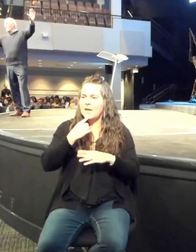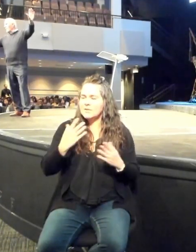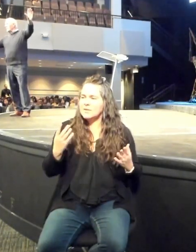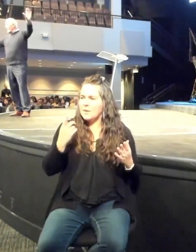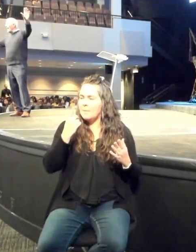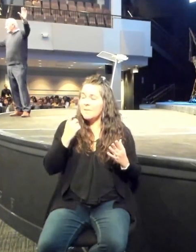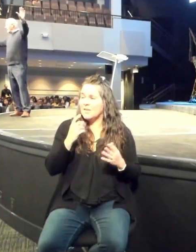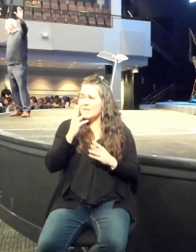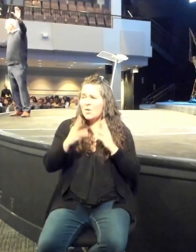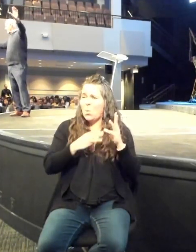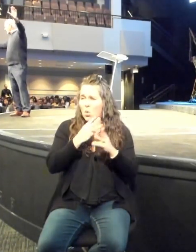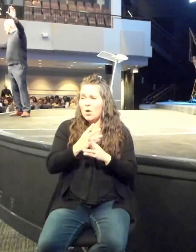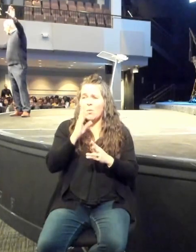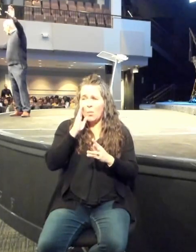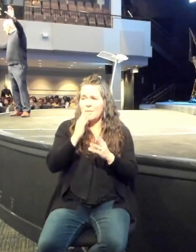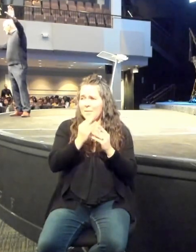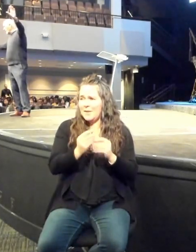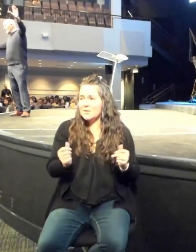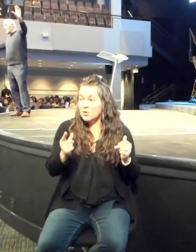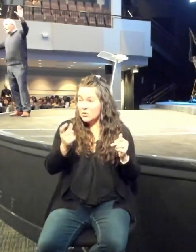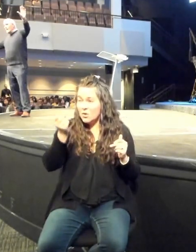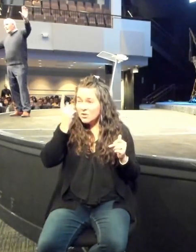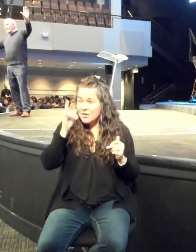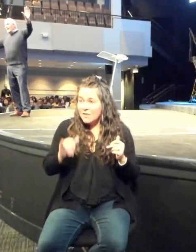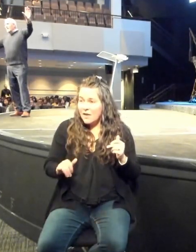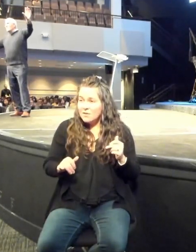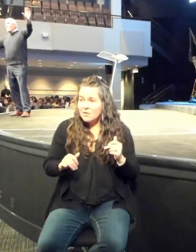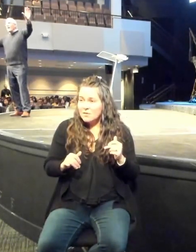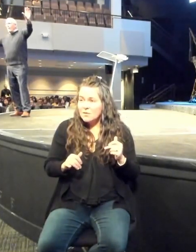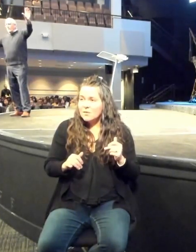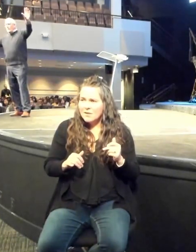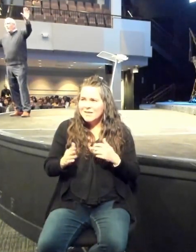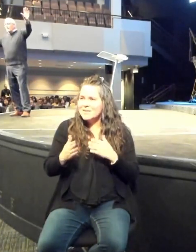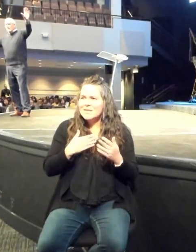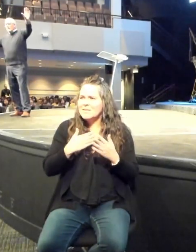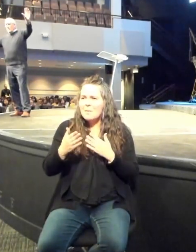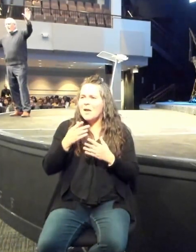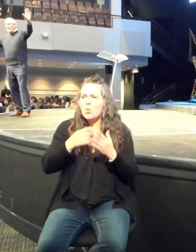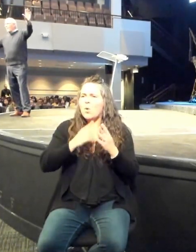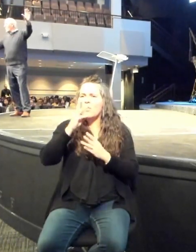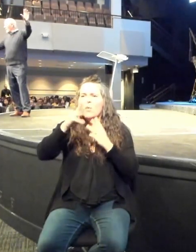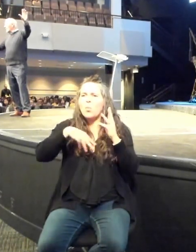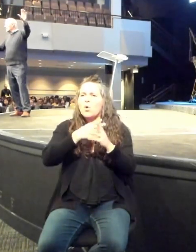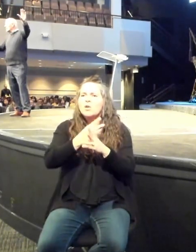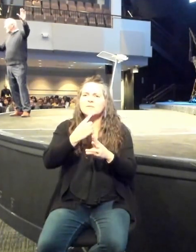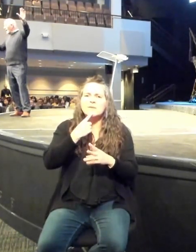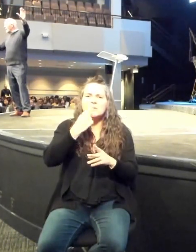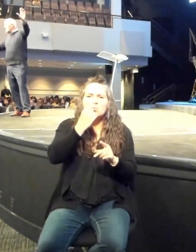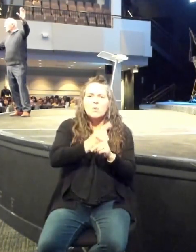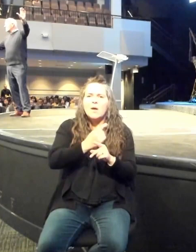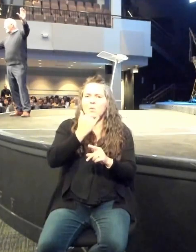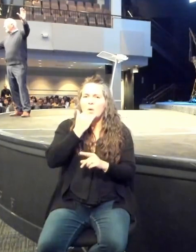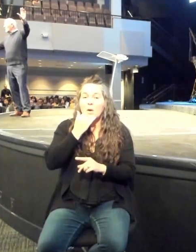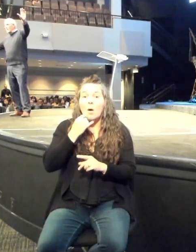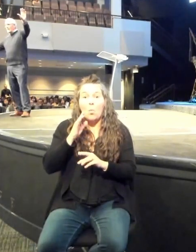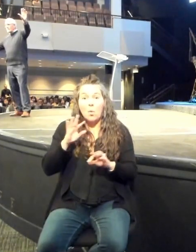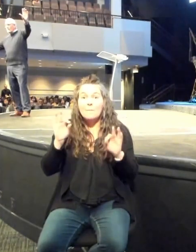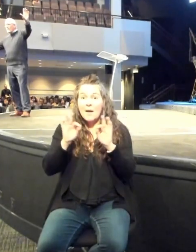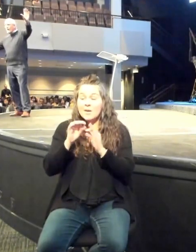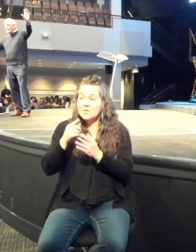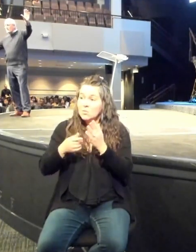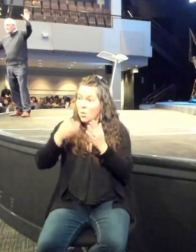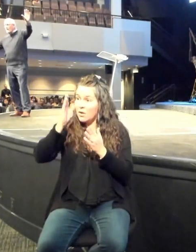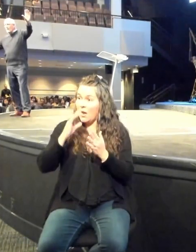because the world is passing away. Do you understand that? Okay. It doesn't matter what the world says is right and wrong. What matters is what God says is right and wrong.